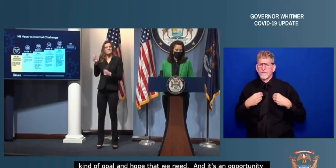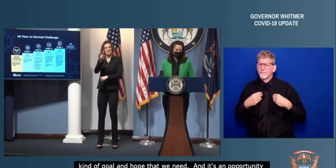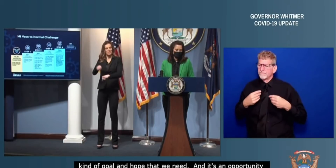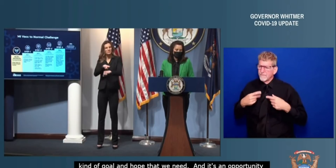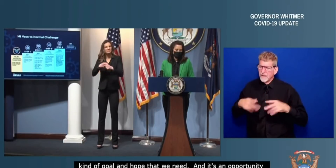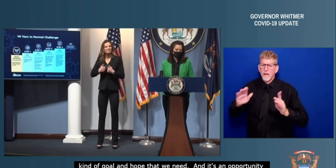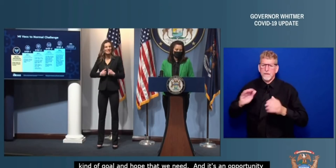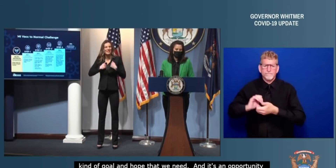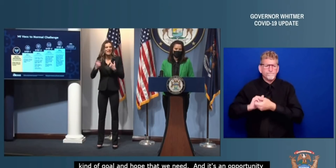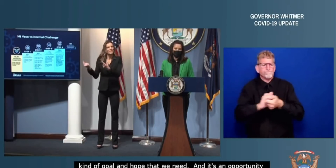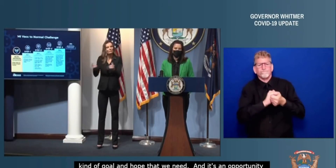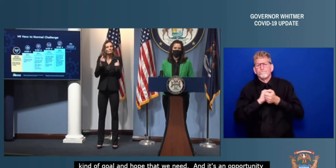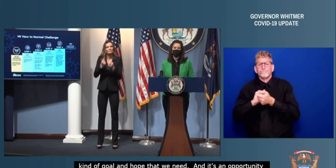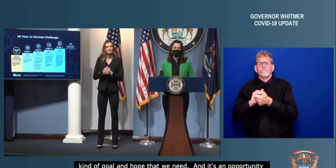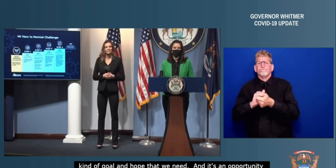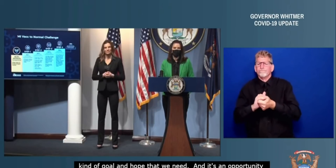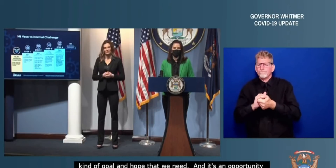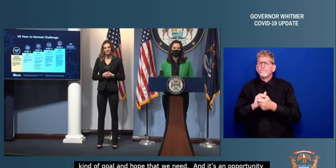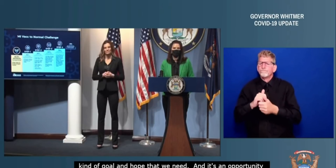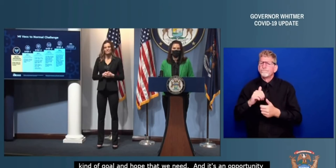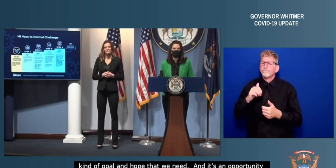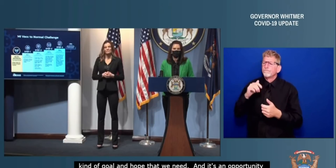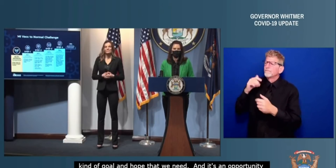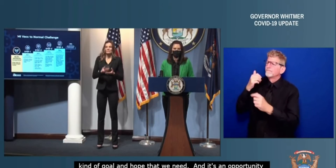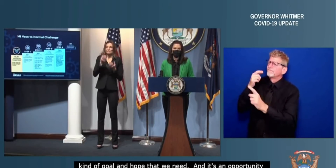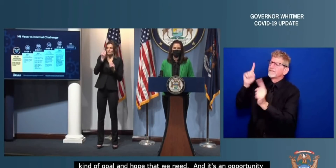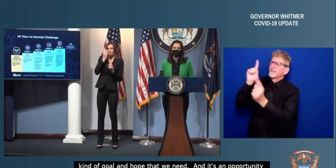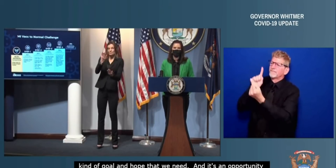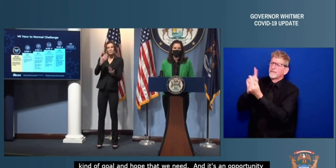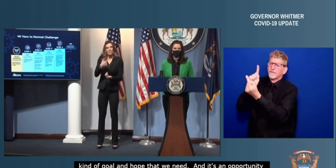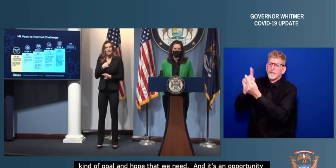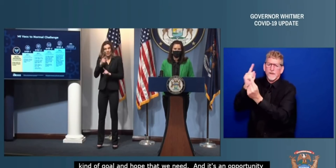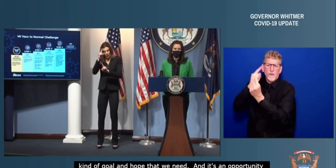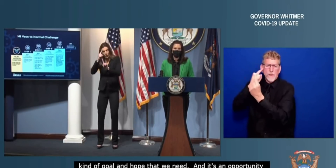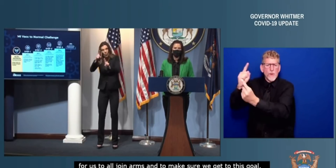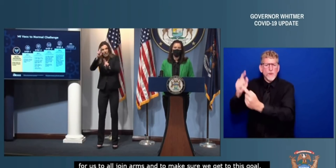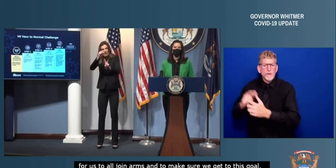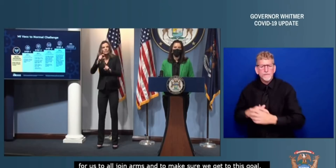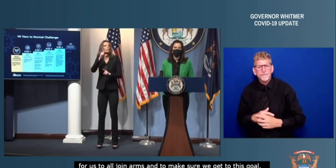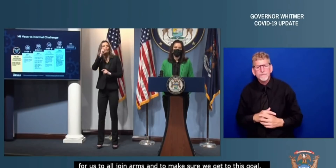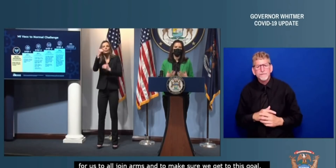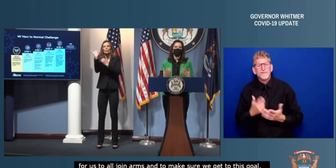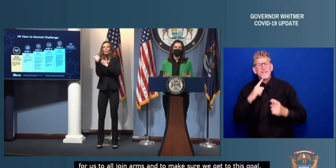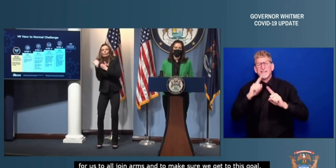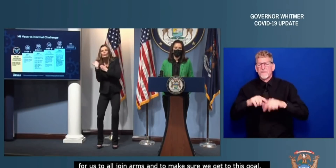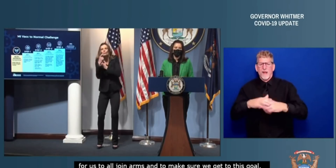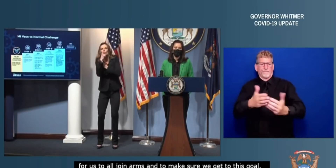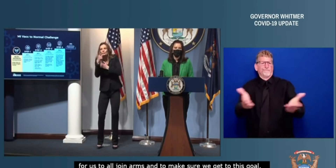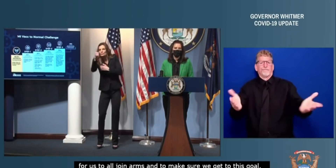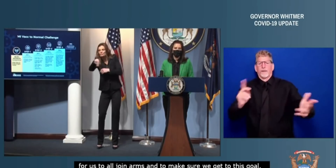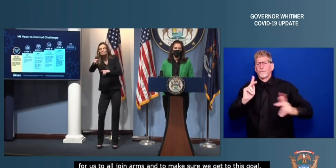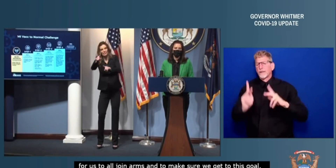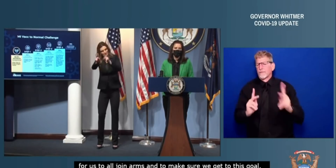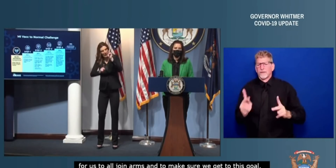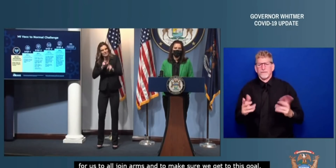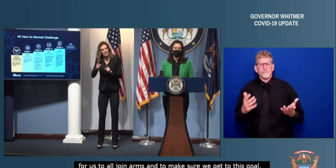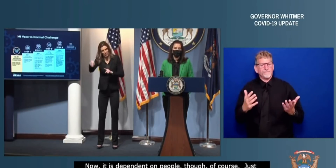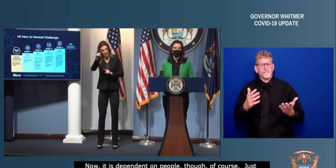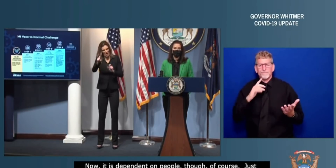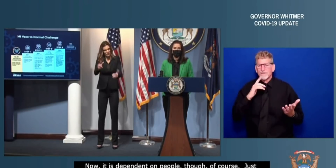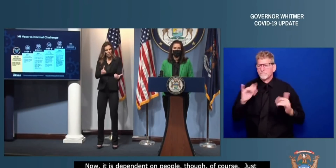Now, it is dependent on people, though, of course, just like everything the last 15 months. It's dependent on